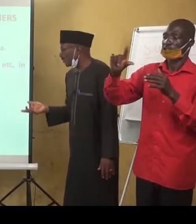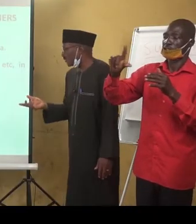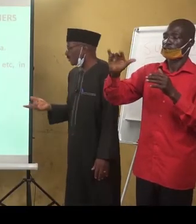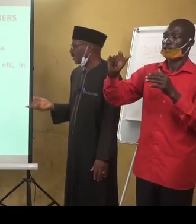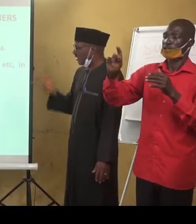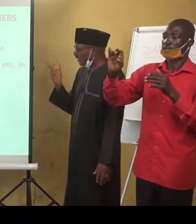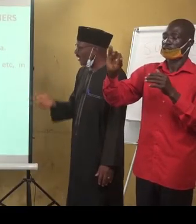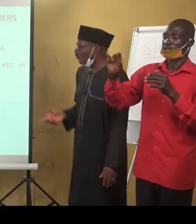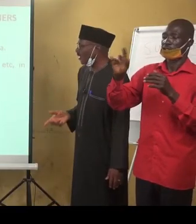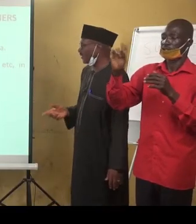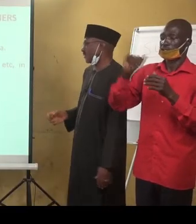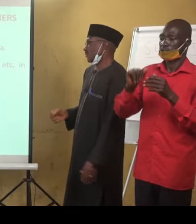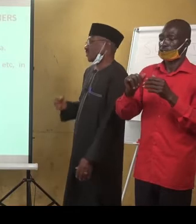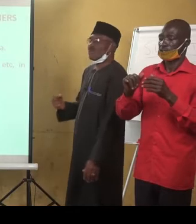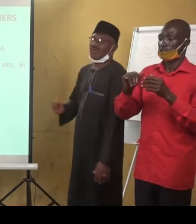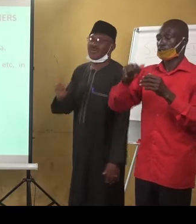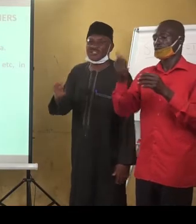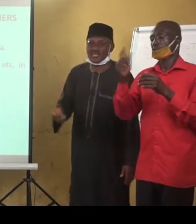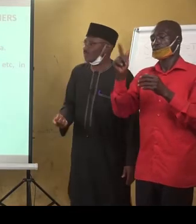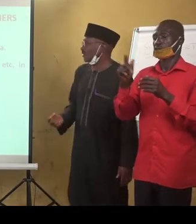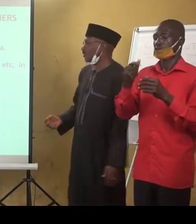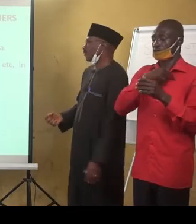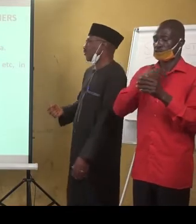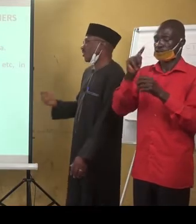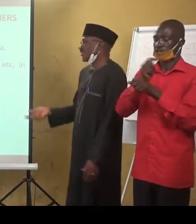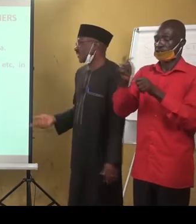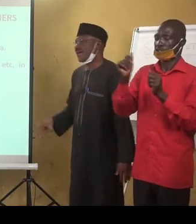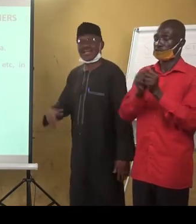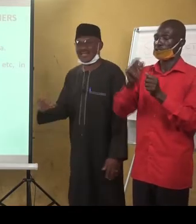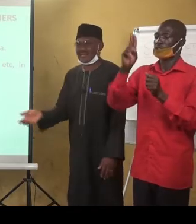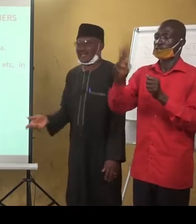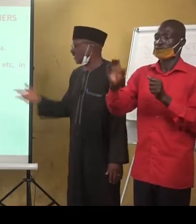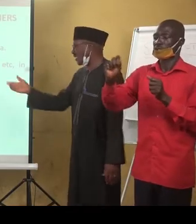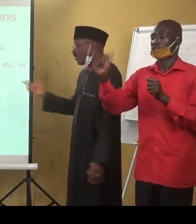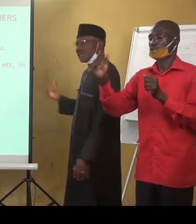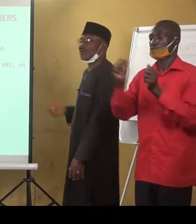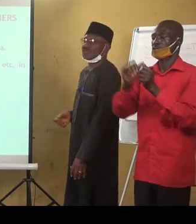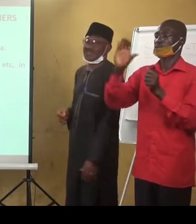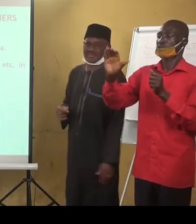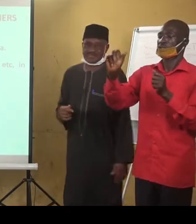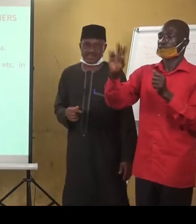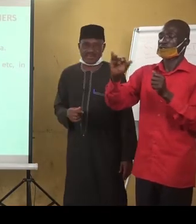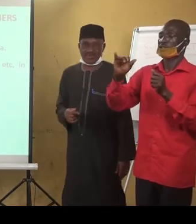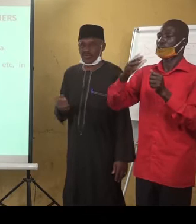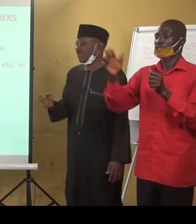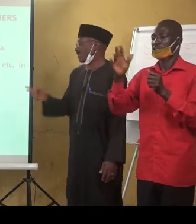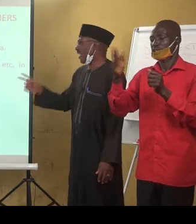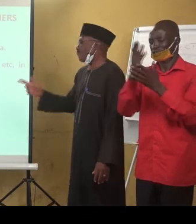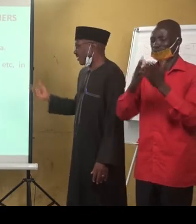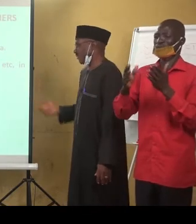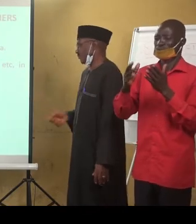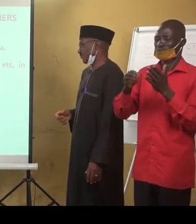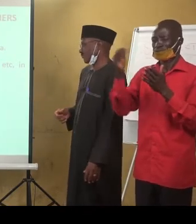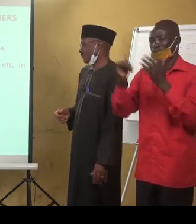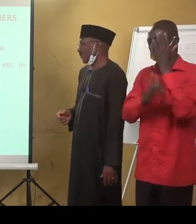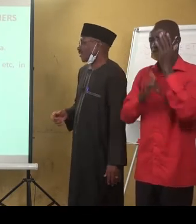trade. The third one is we trade with USA and Canada. There are other countries, which are